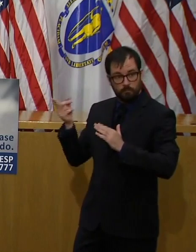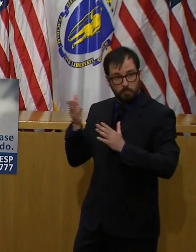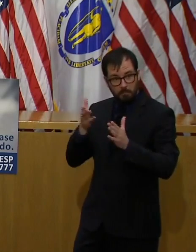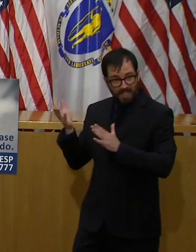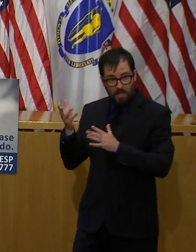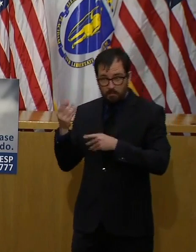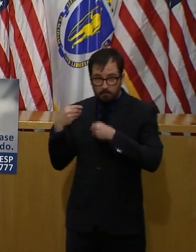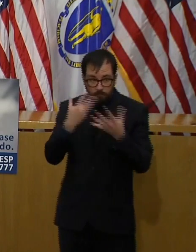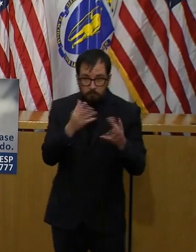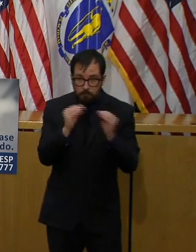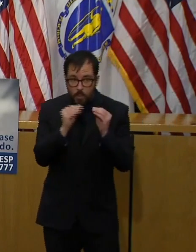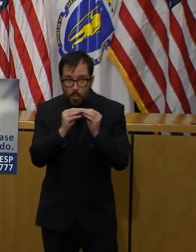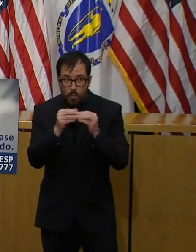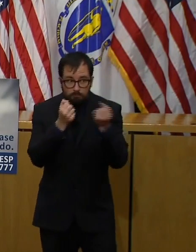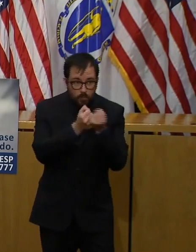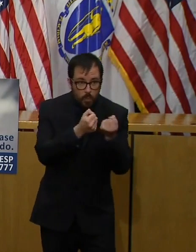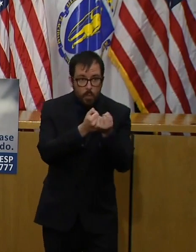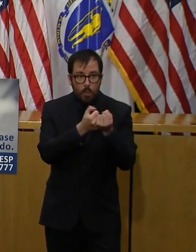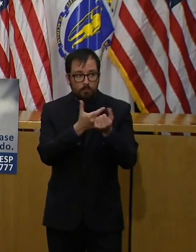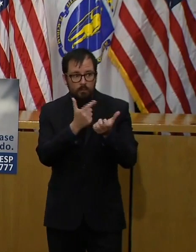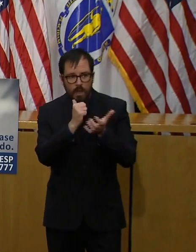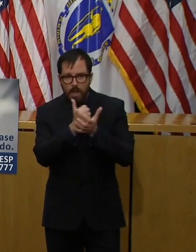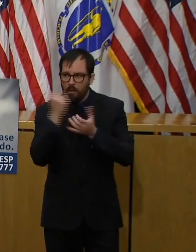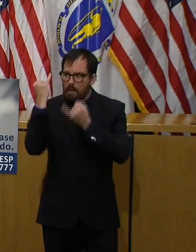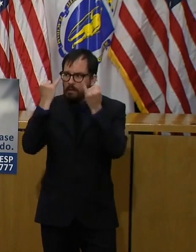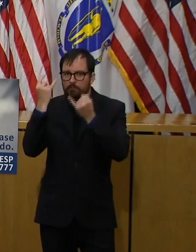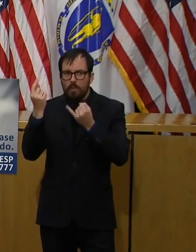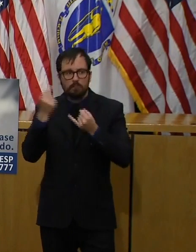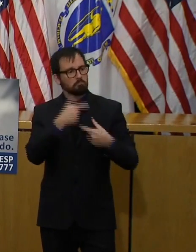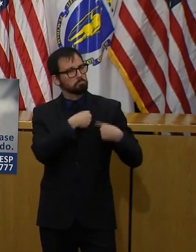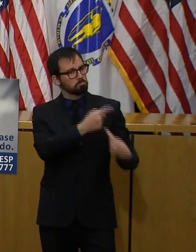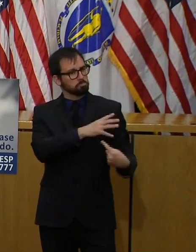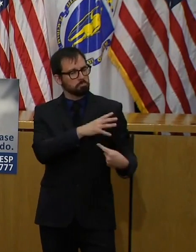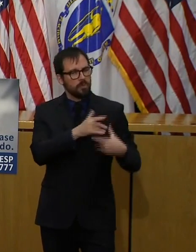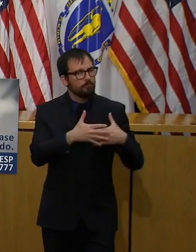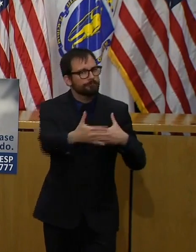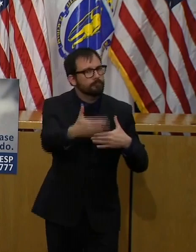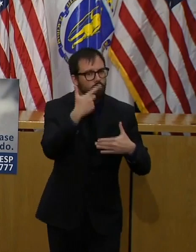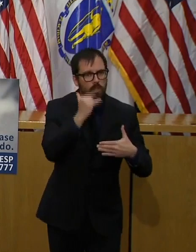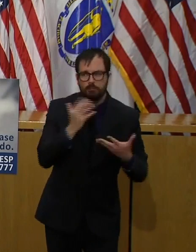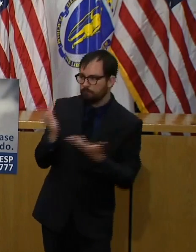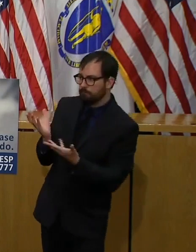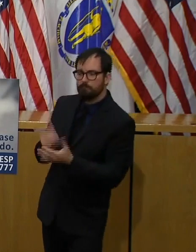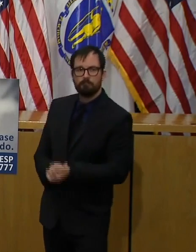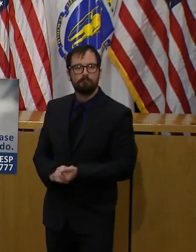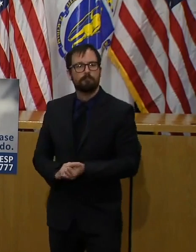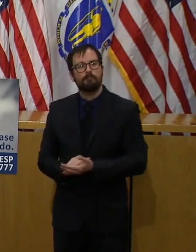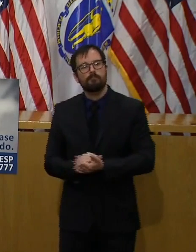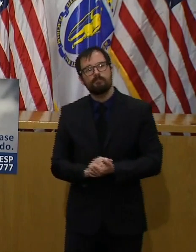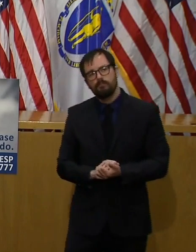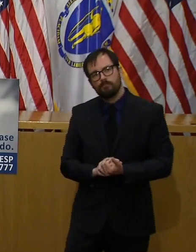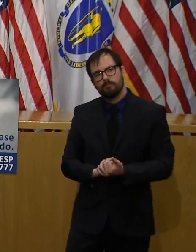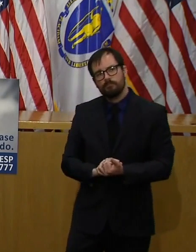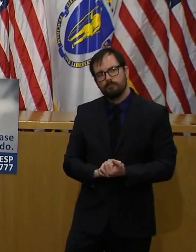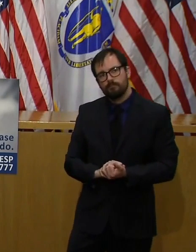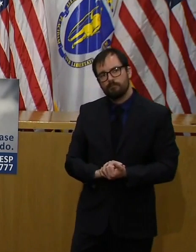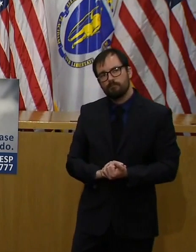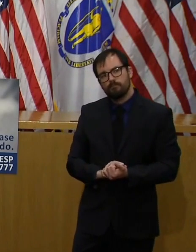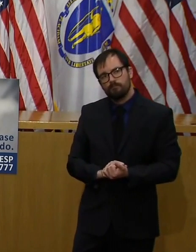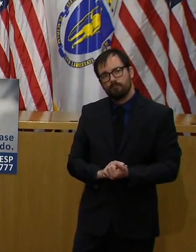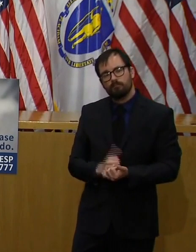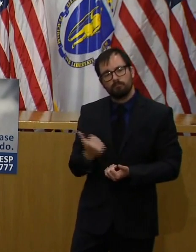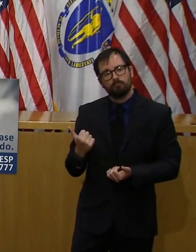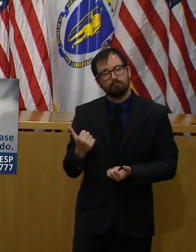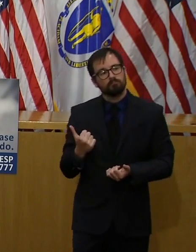that remains maybe the biggest hotspot in the state? If Chelsea needs more help, all they got to do is